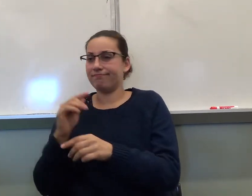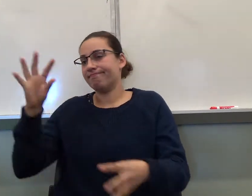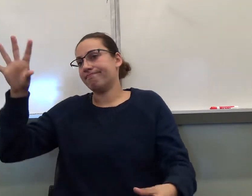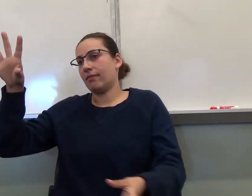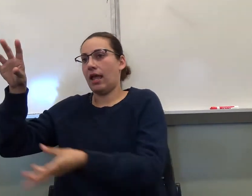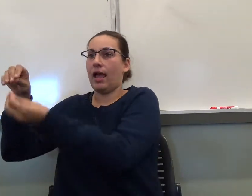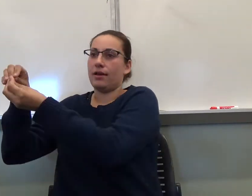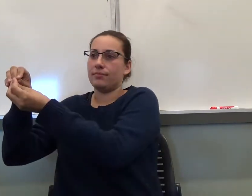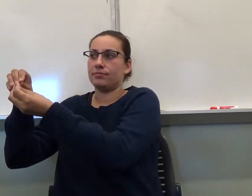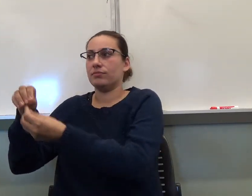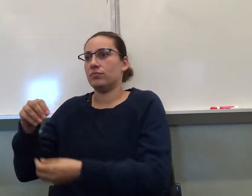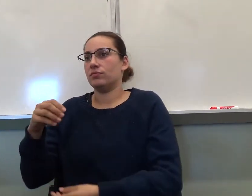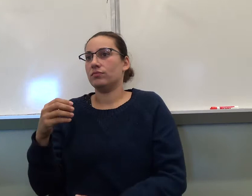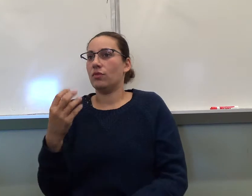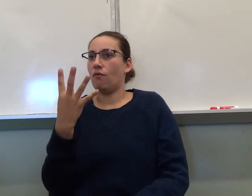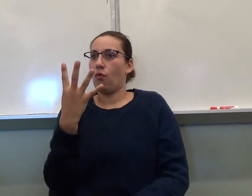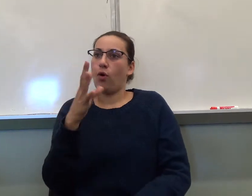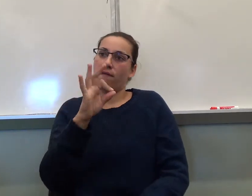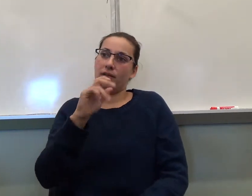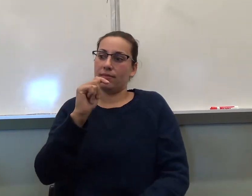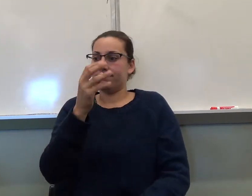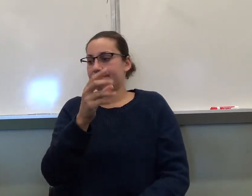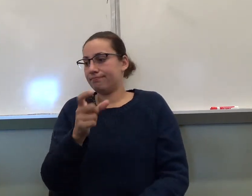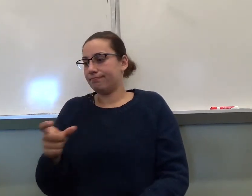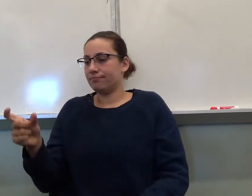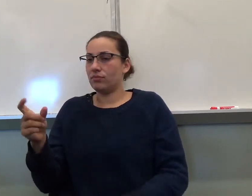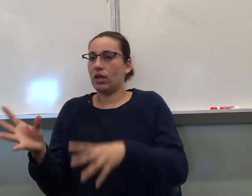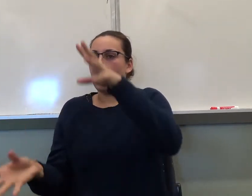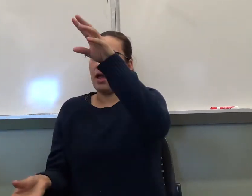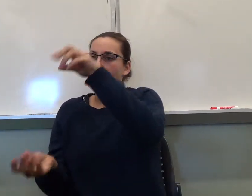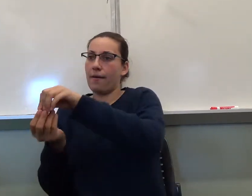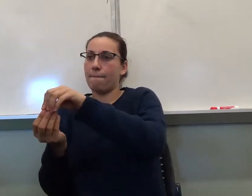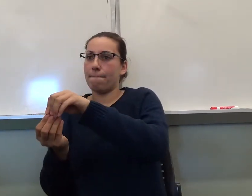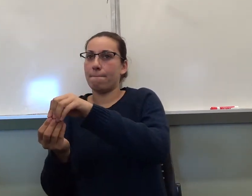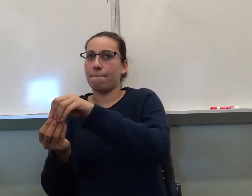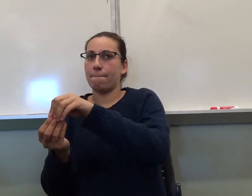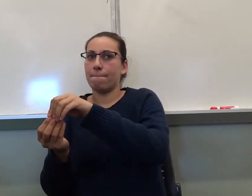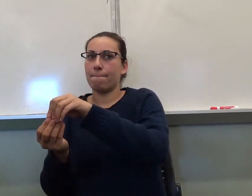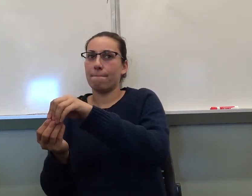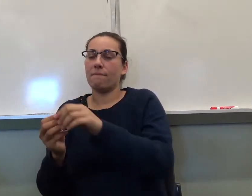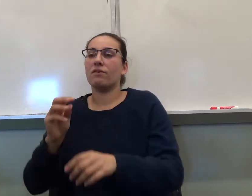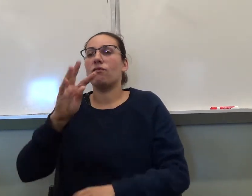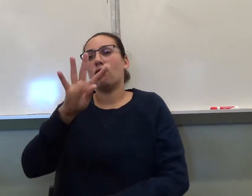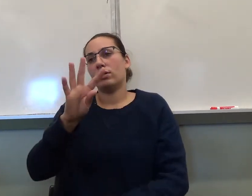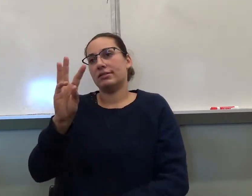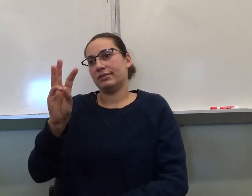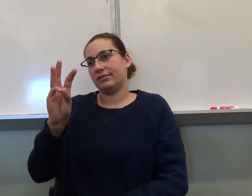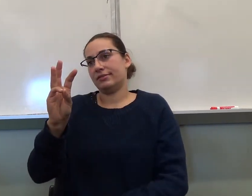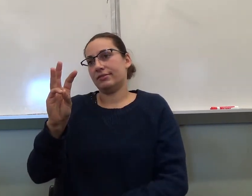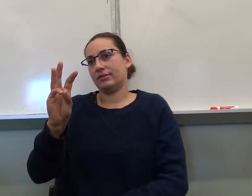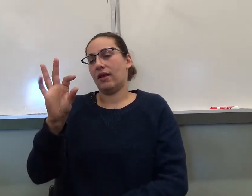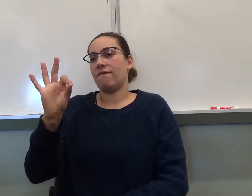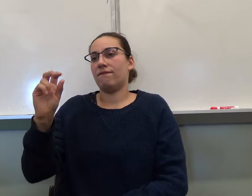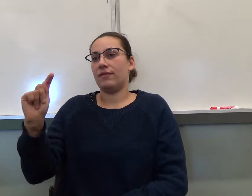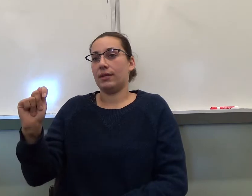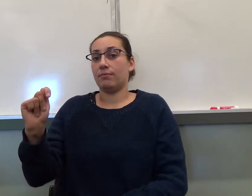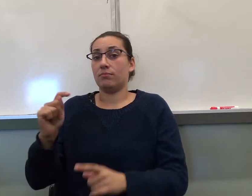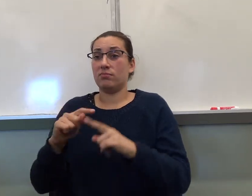4 feet, put it back up here, so you get 46 feet. But again, when you do a project like this, always get some more.